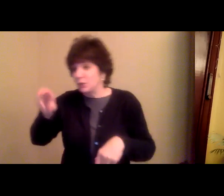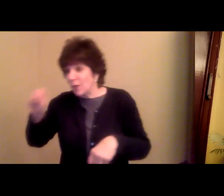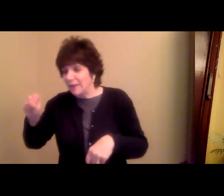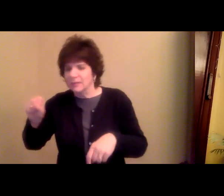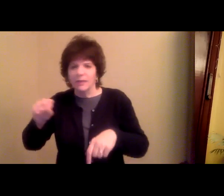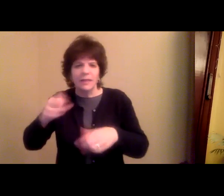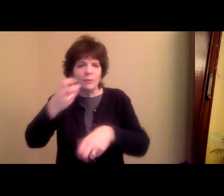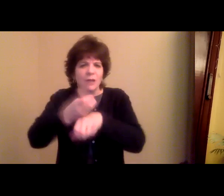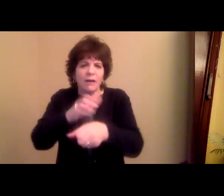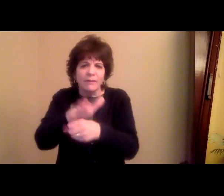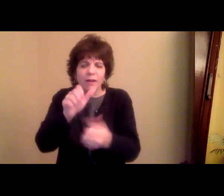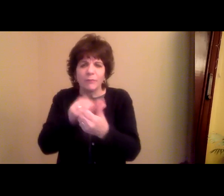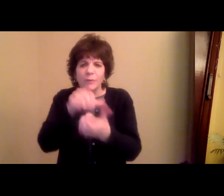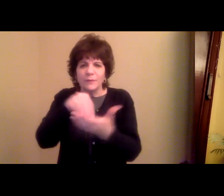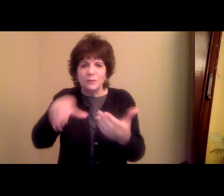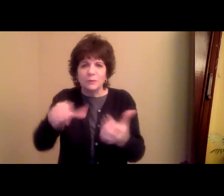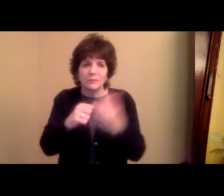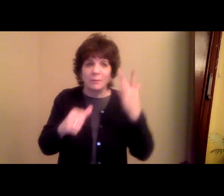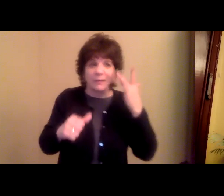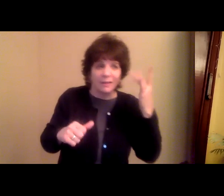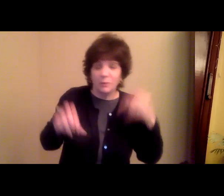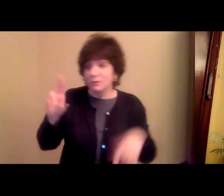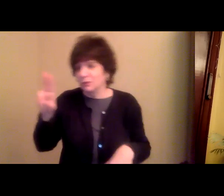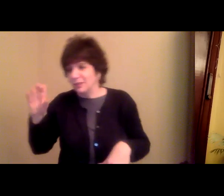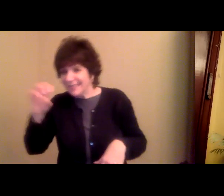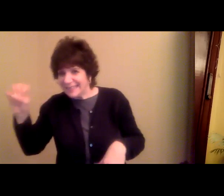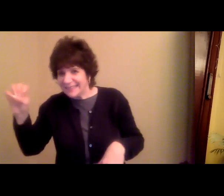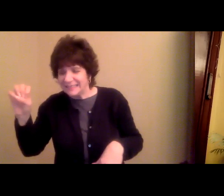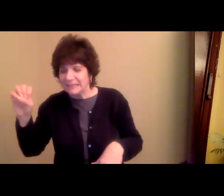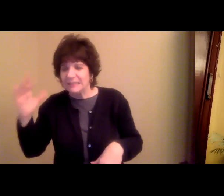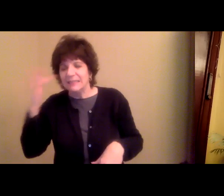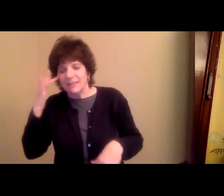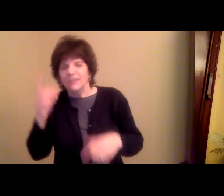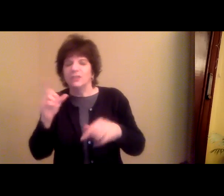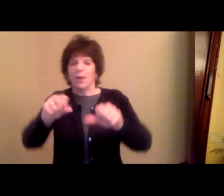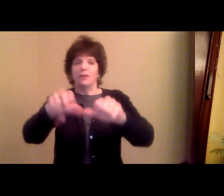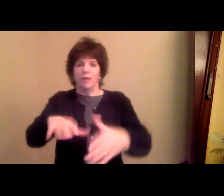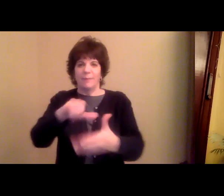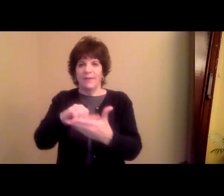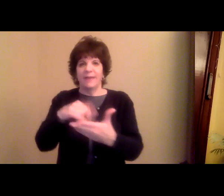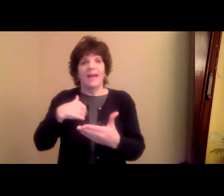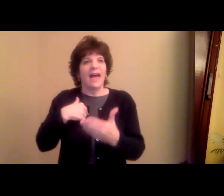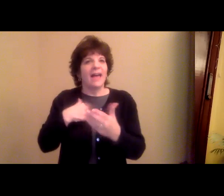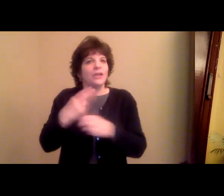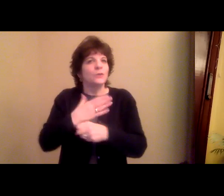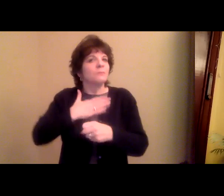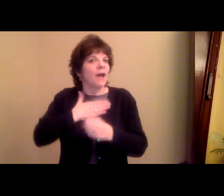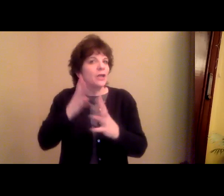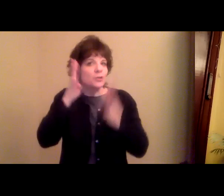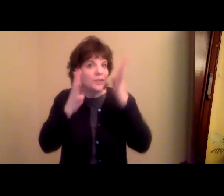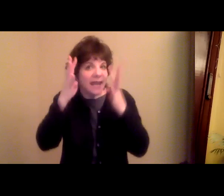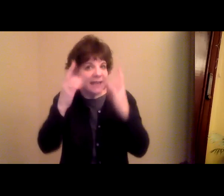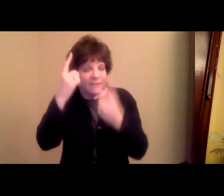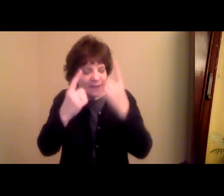same time. So I scratched that. And I used my creative thinking, and I thought, okay,